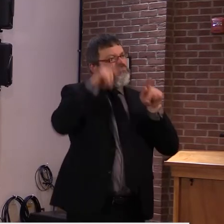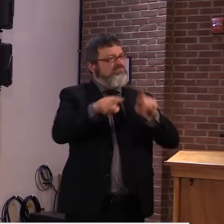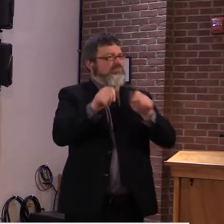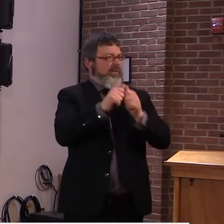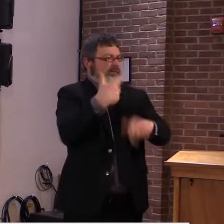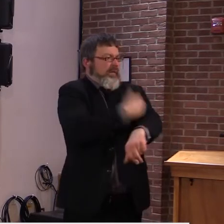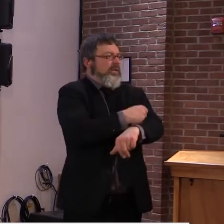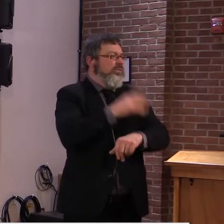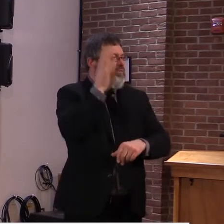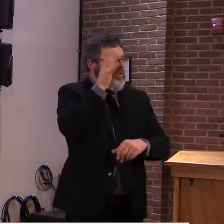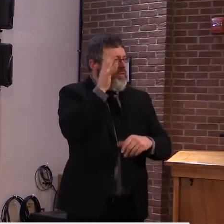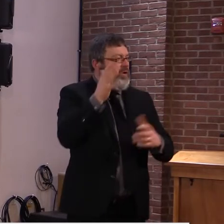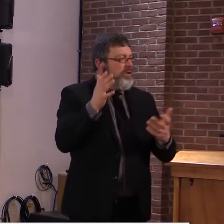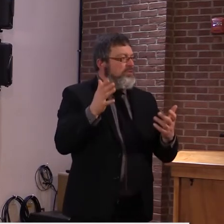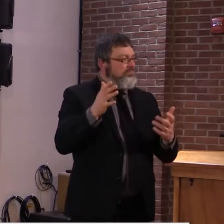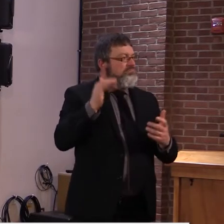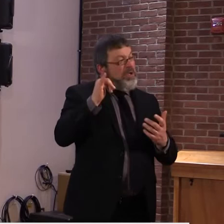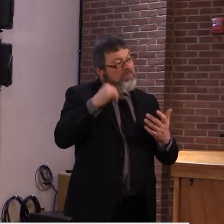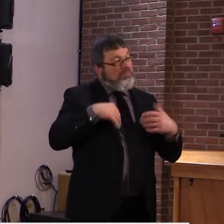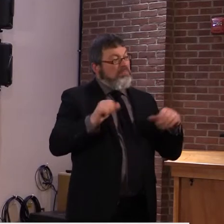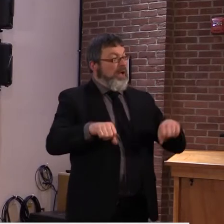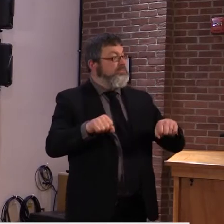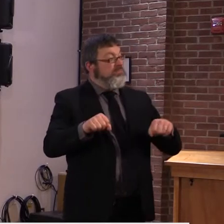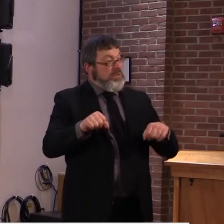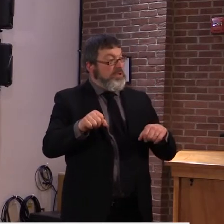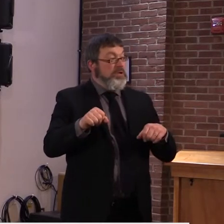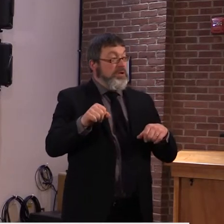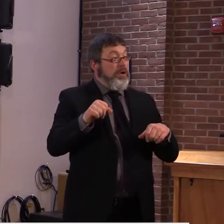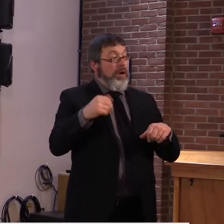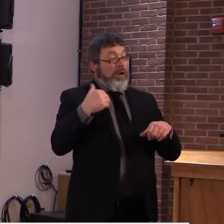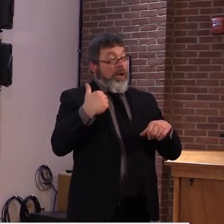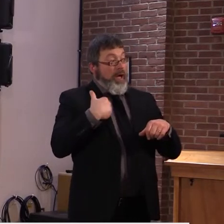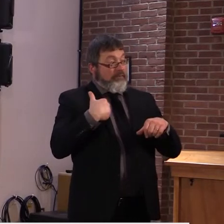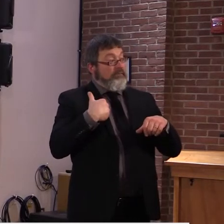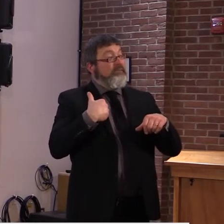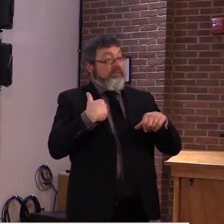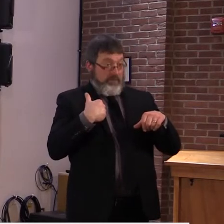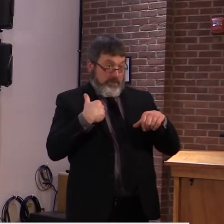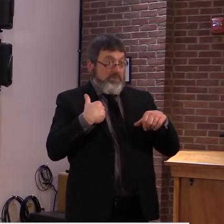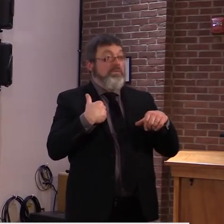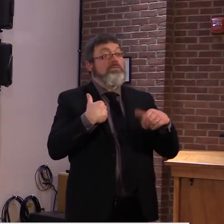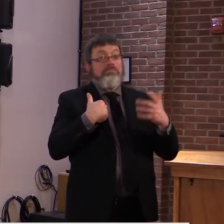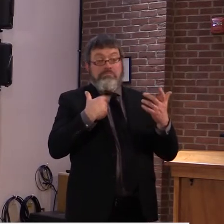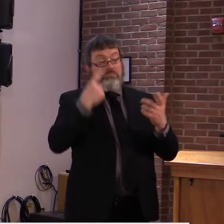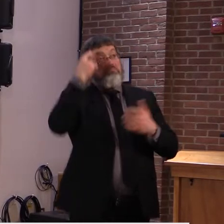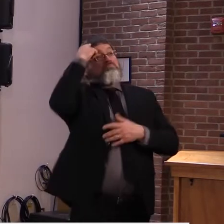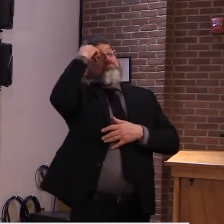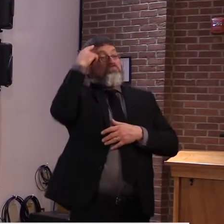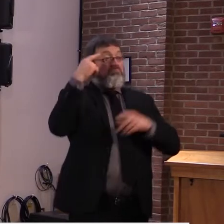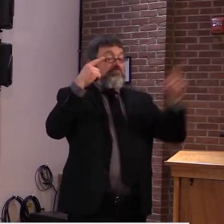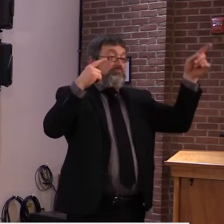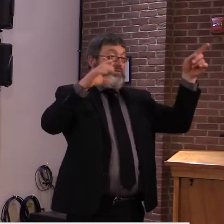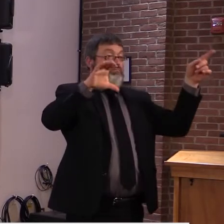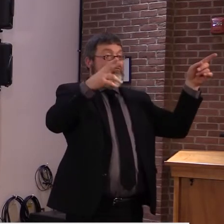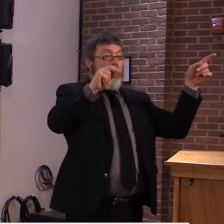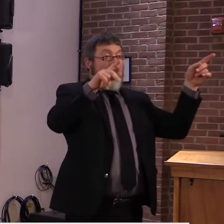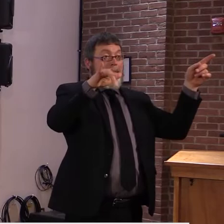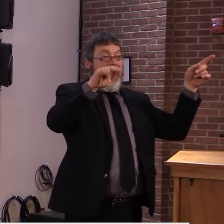the Champlain Exposition, et cetera, where you could get a very large number of